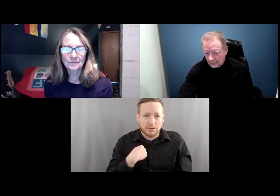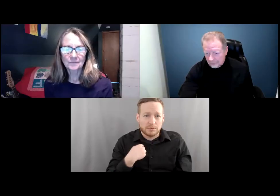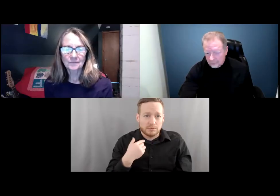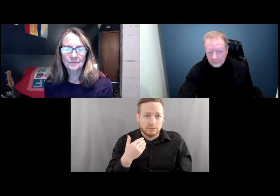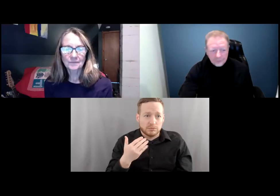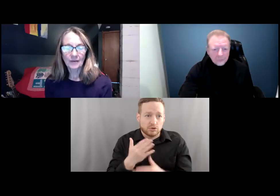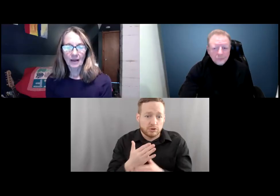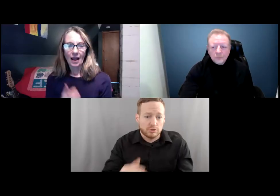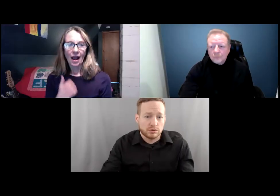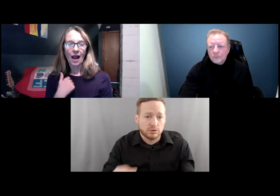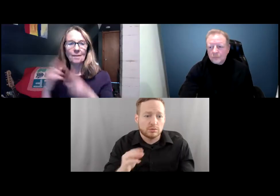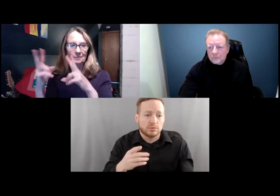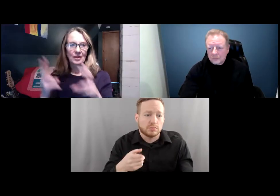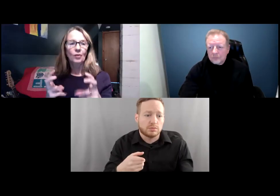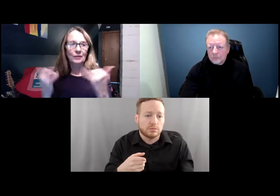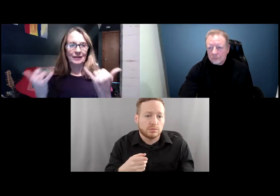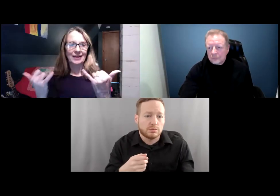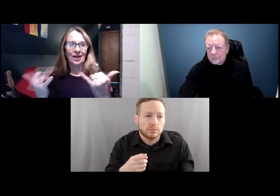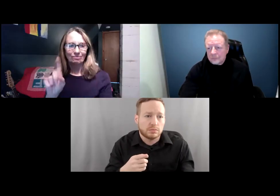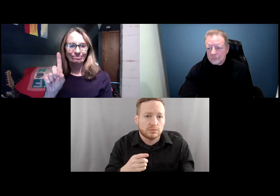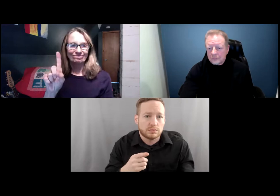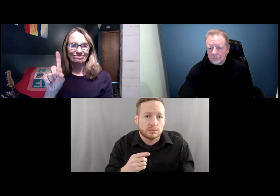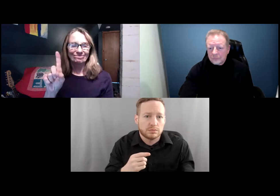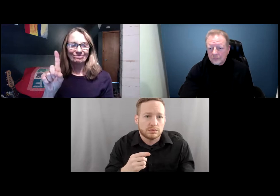I am downloading it right now. Give me 1 second.